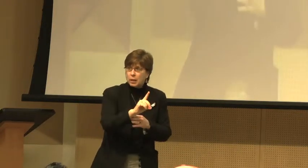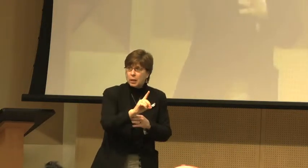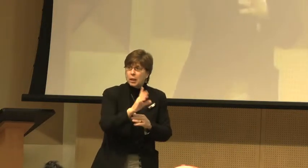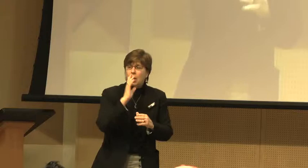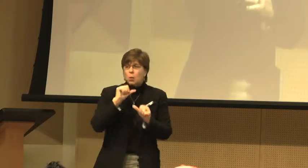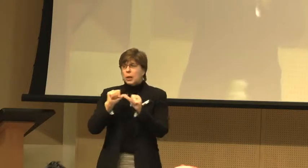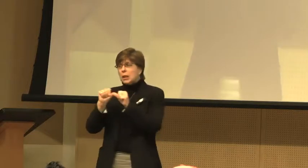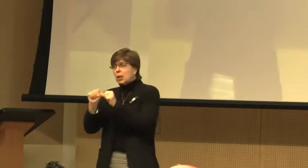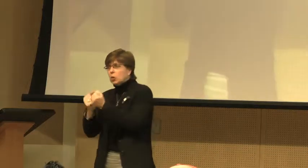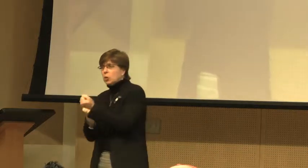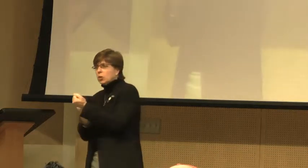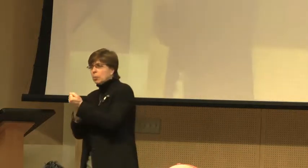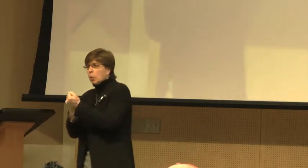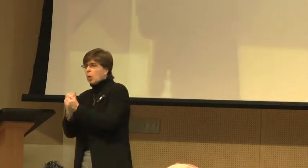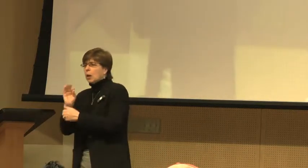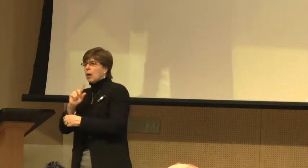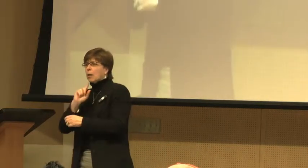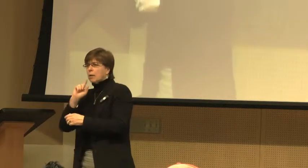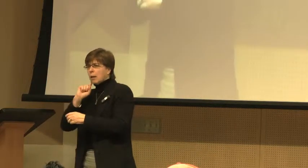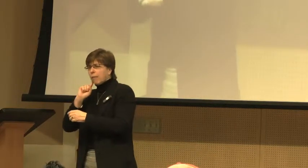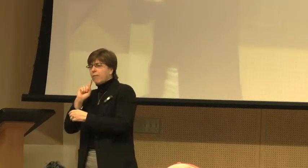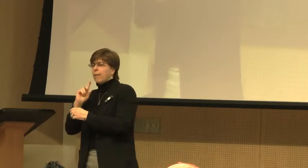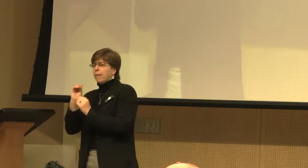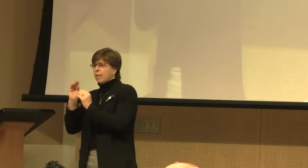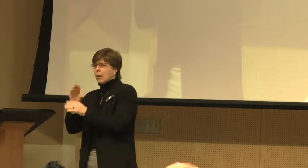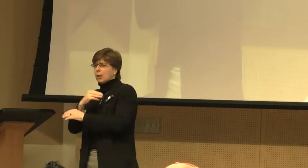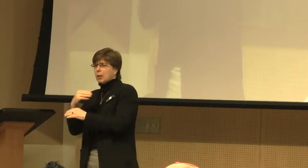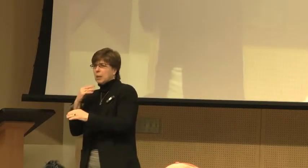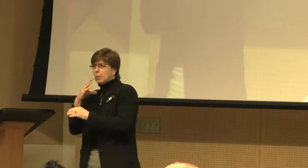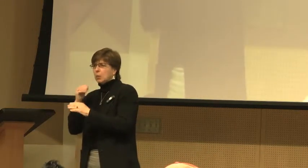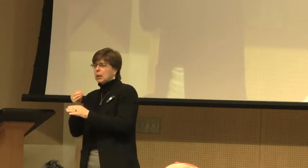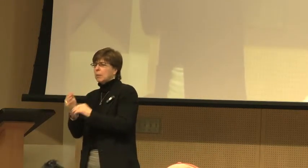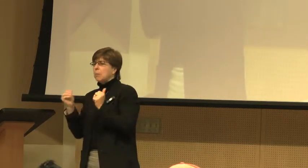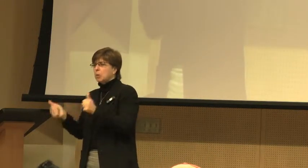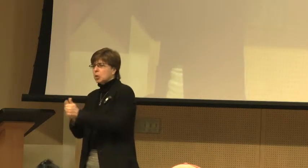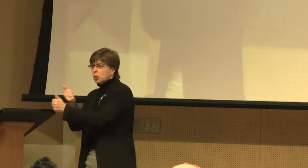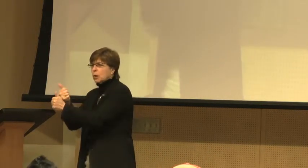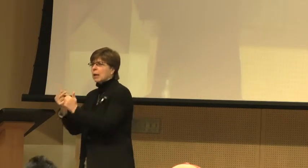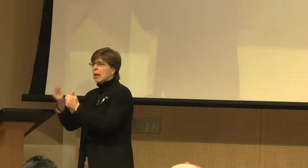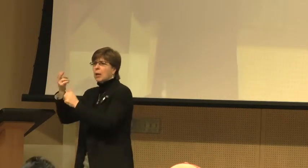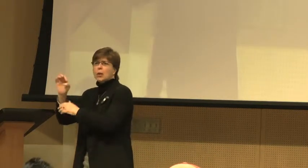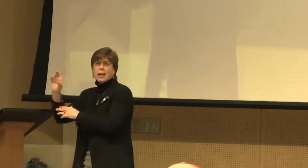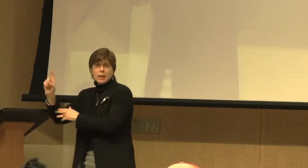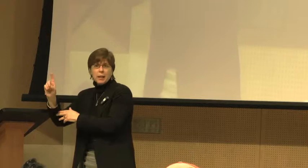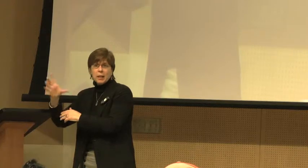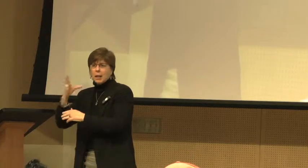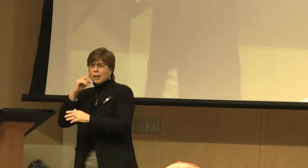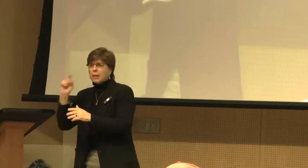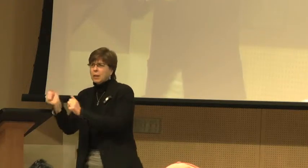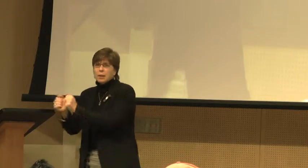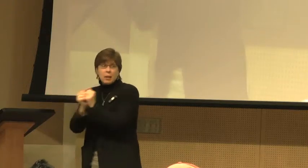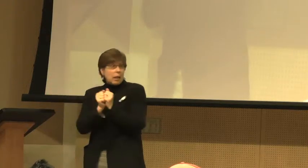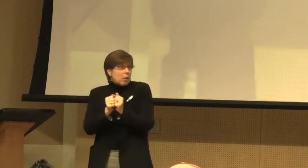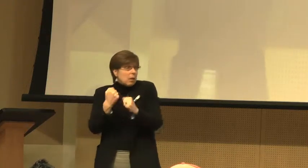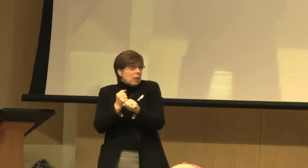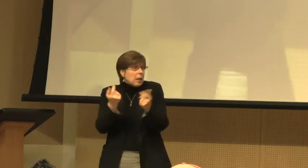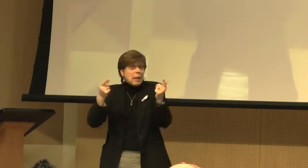committee. We continue to support our staff, faculty members, and secure the higher ed. And I think together we can make